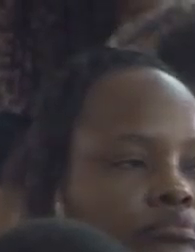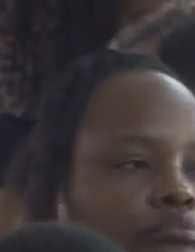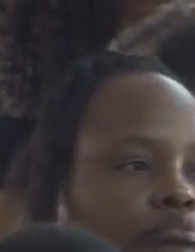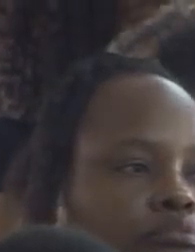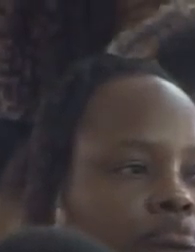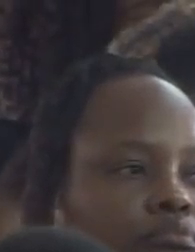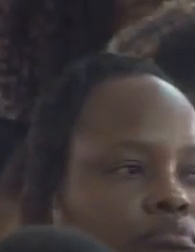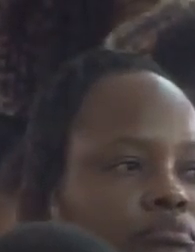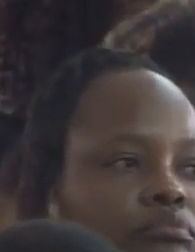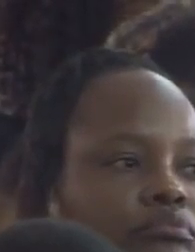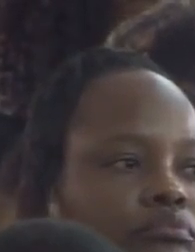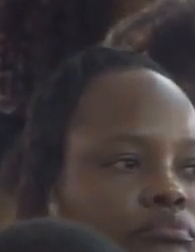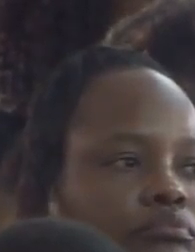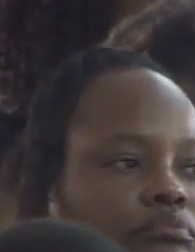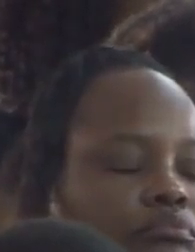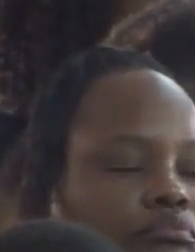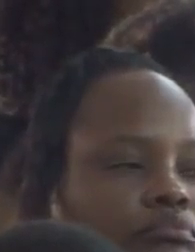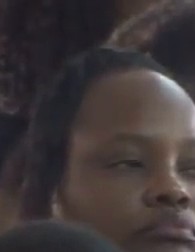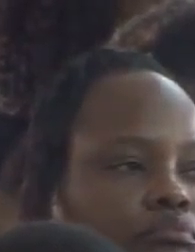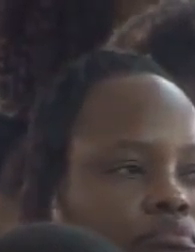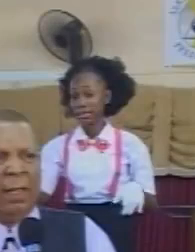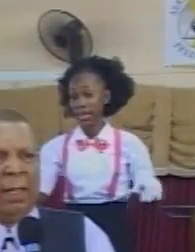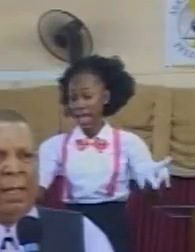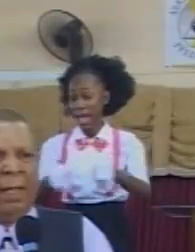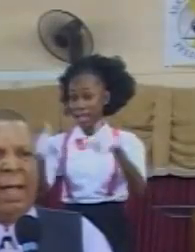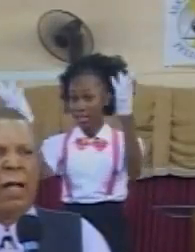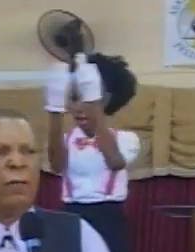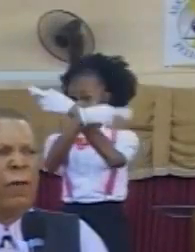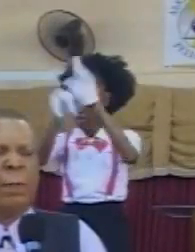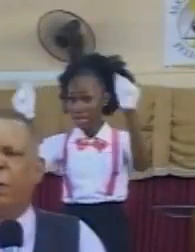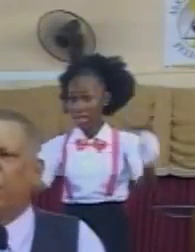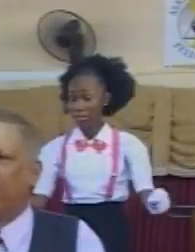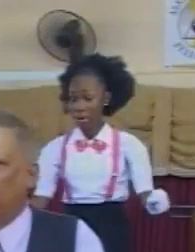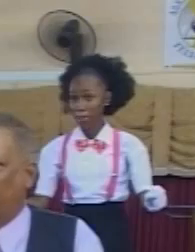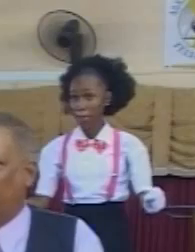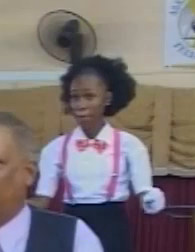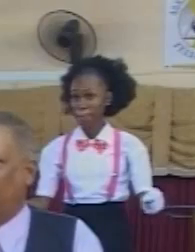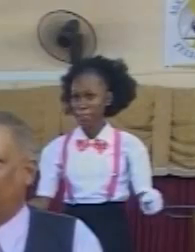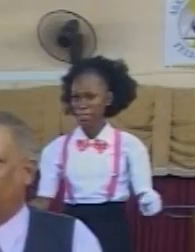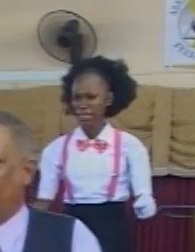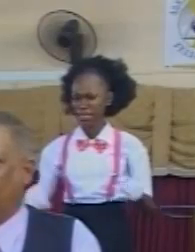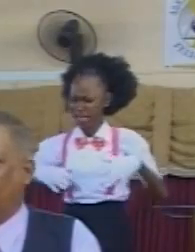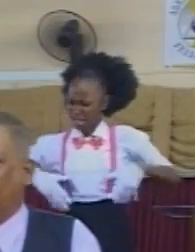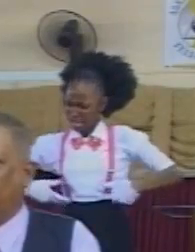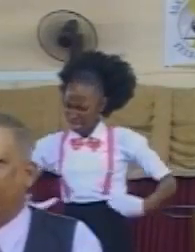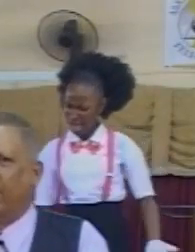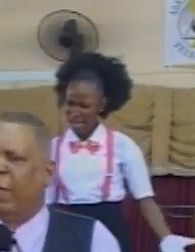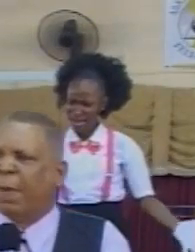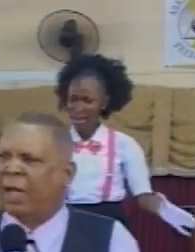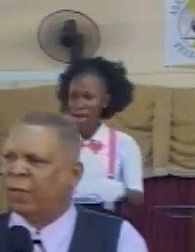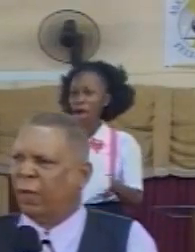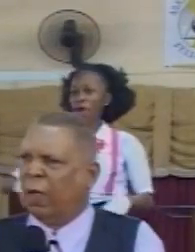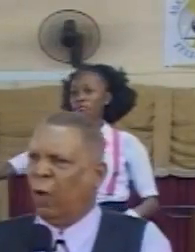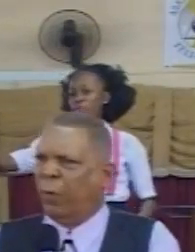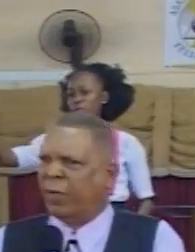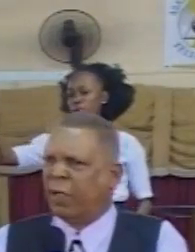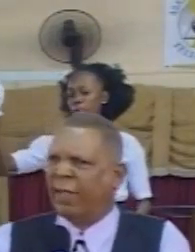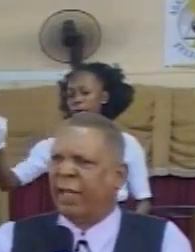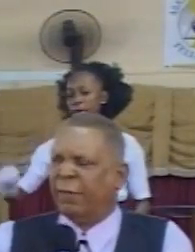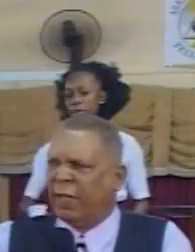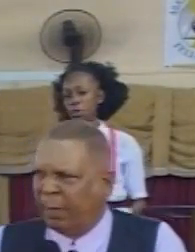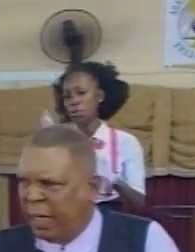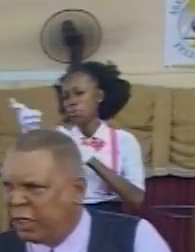not a redeemer, but a revolutionary. They had got fed up of Roman rule. They were celebrating Passover, which